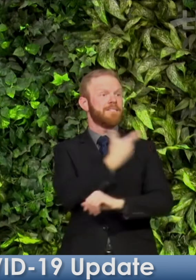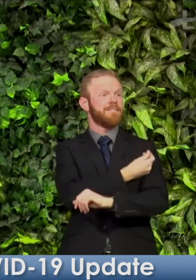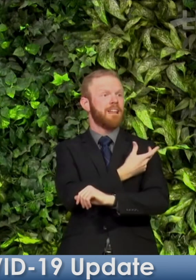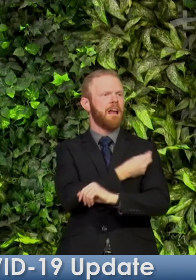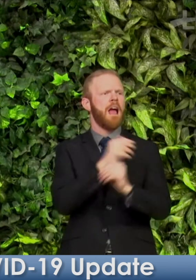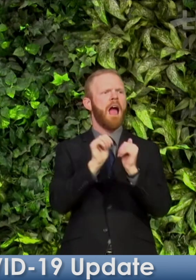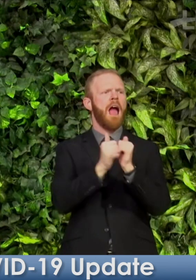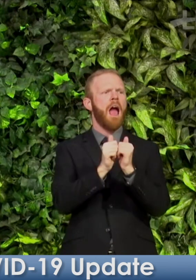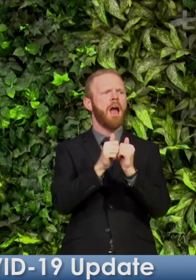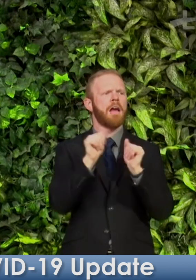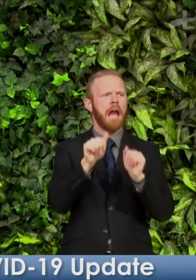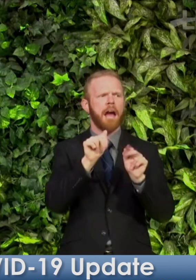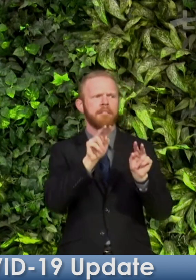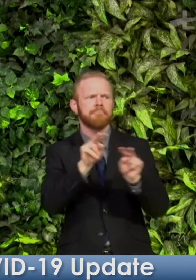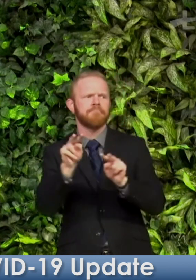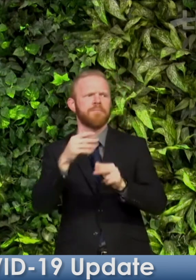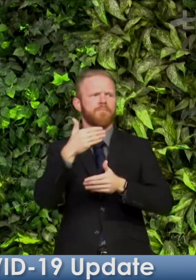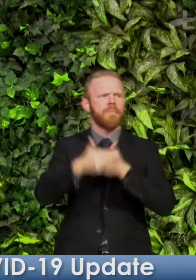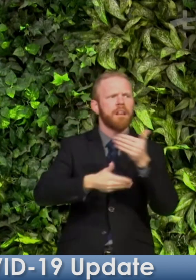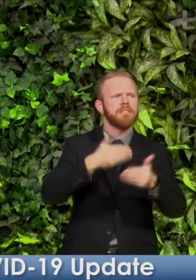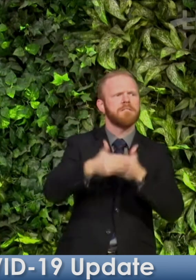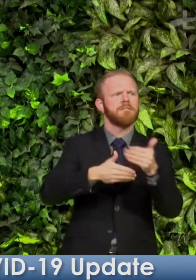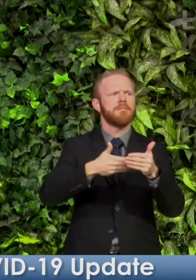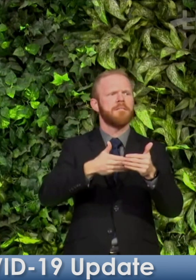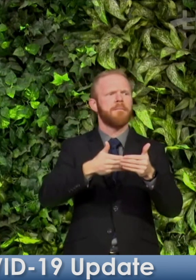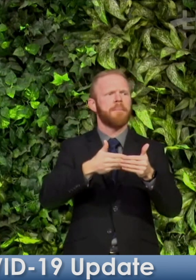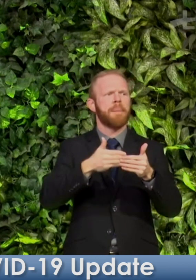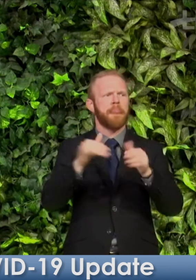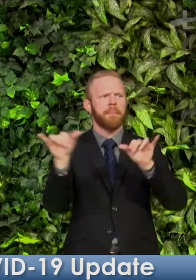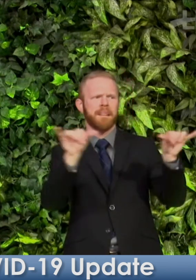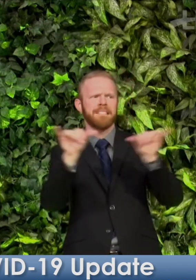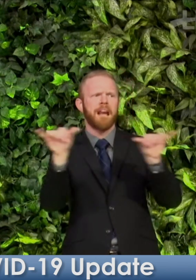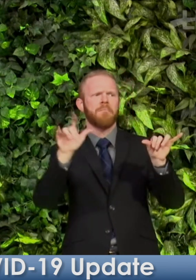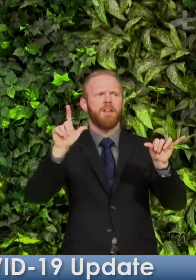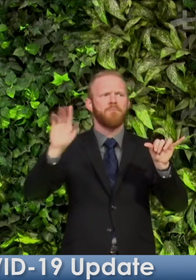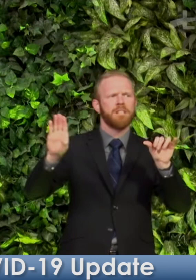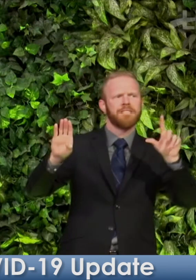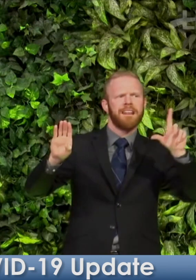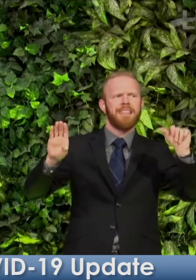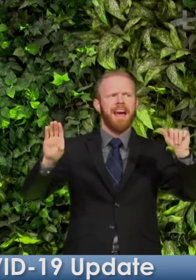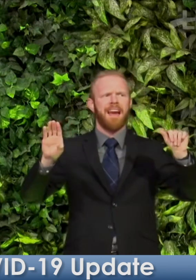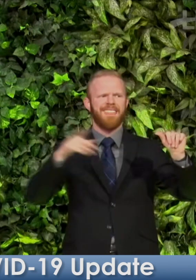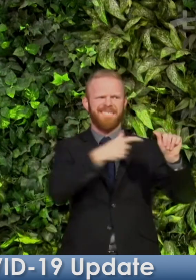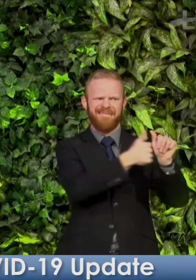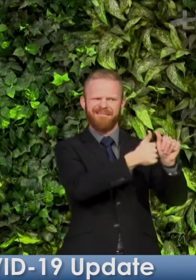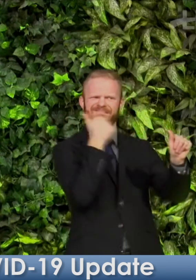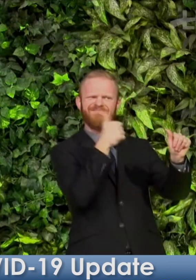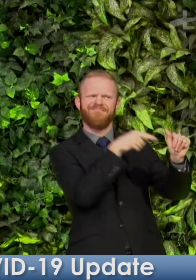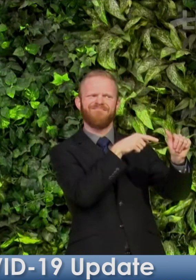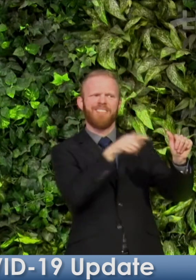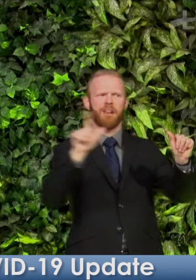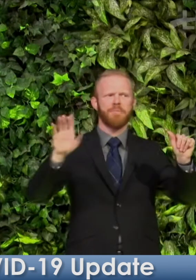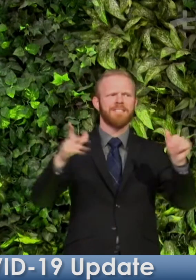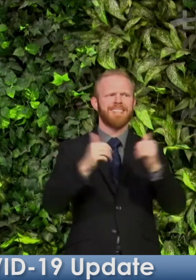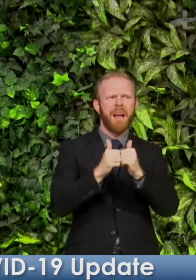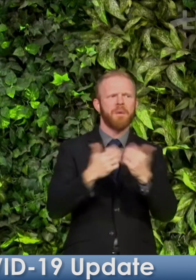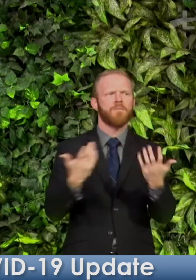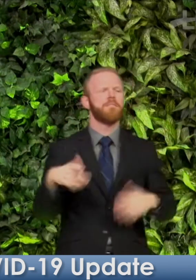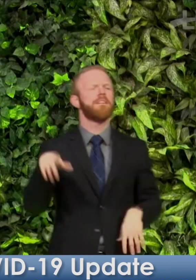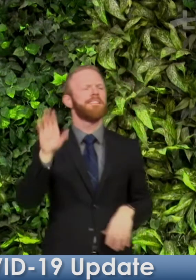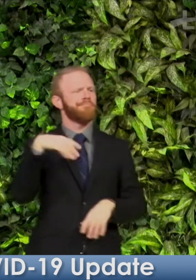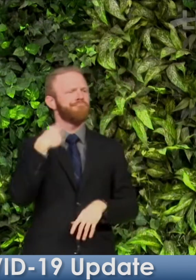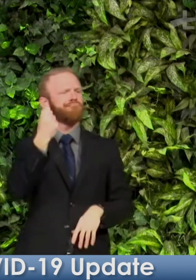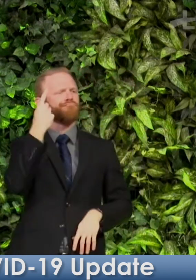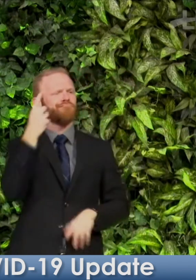to be, doing so good as Long Beach right now? No, I appreciate it. Look, I spent a good part of yesterday in the